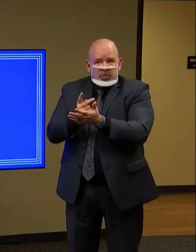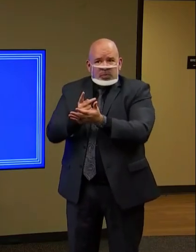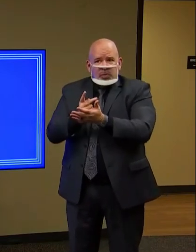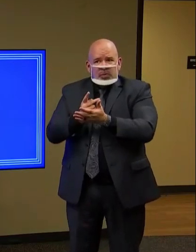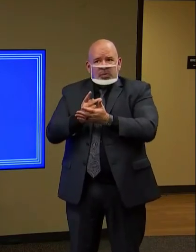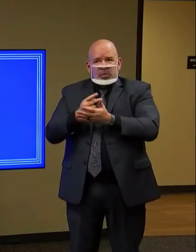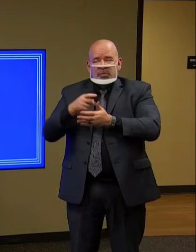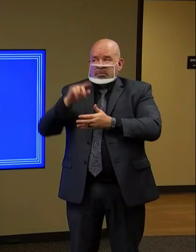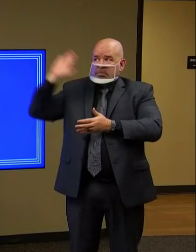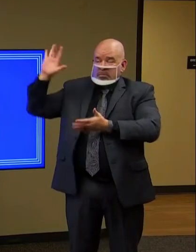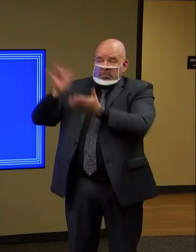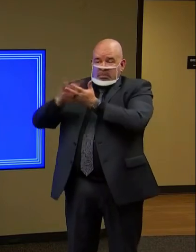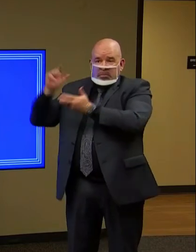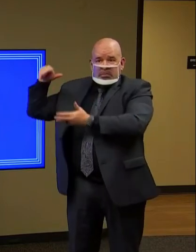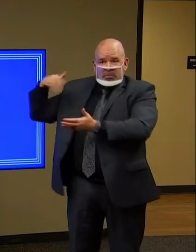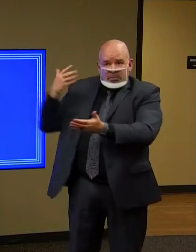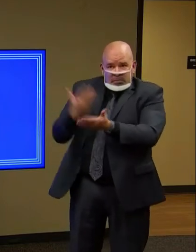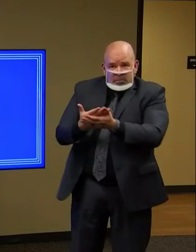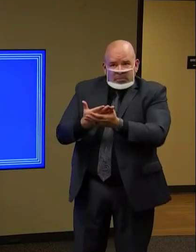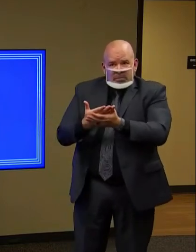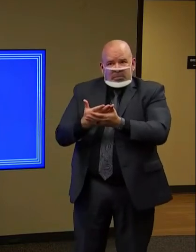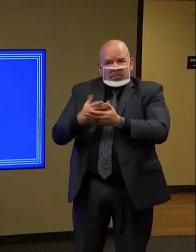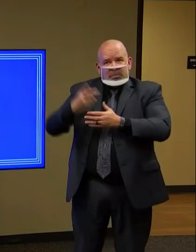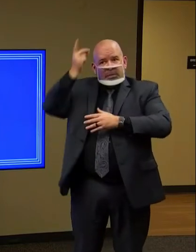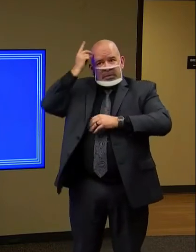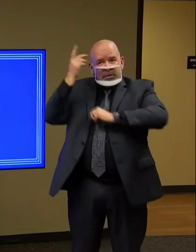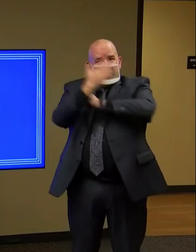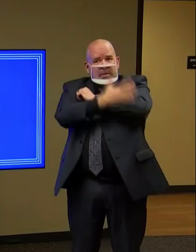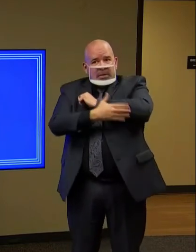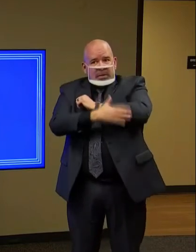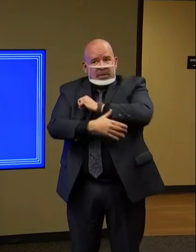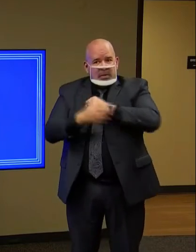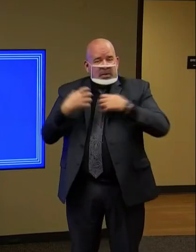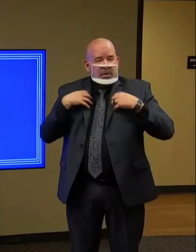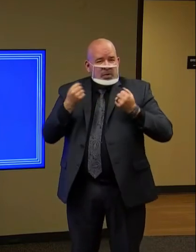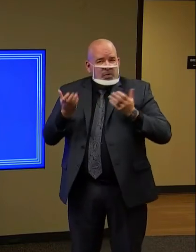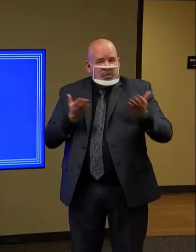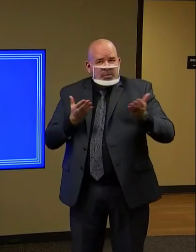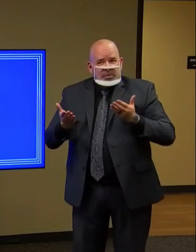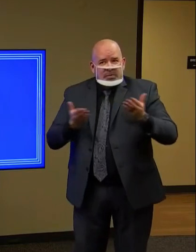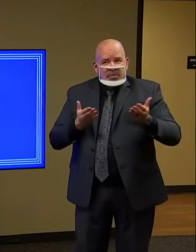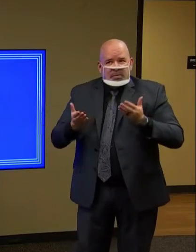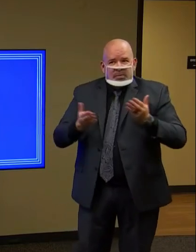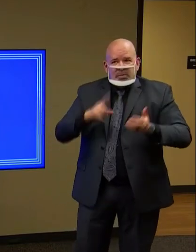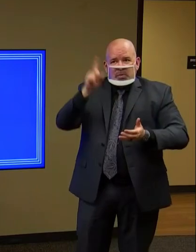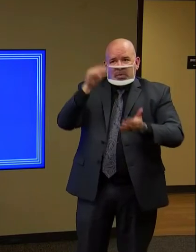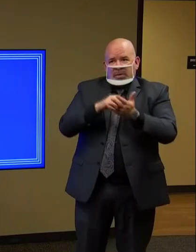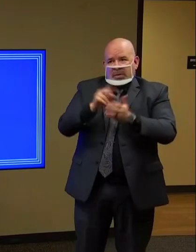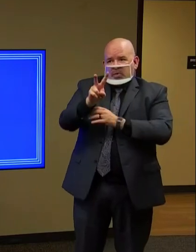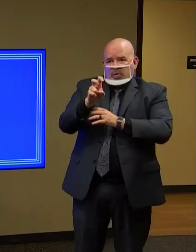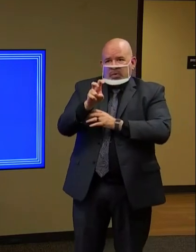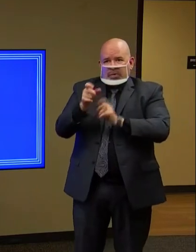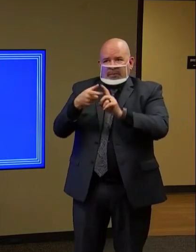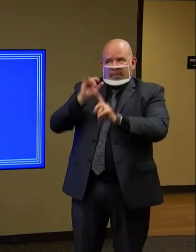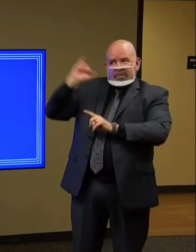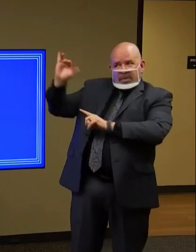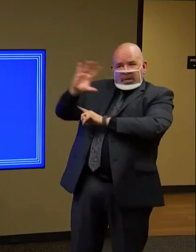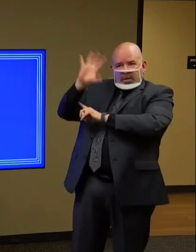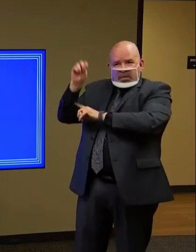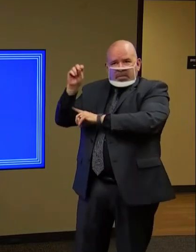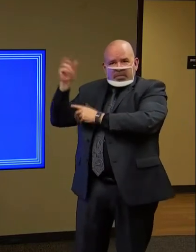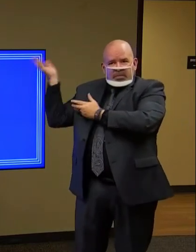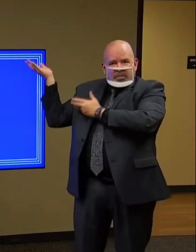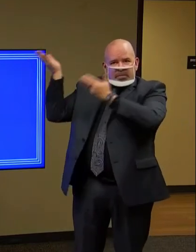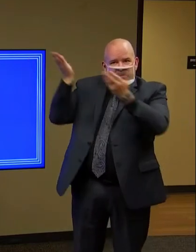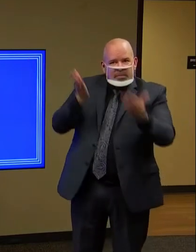and Human Services will receive 1,200 doses next week and will vaccinate EMS personnel at our cities